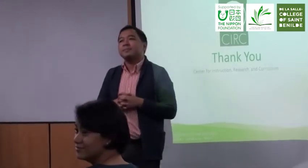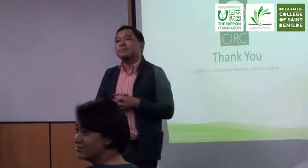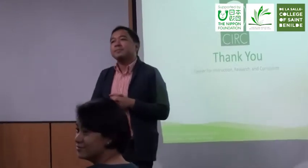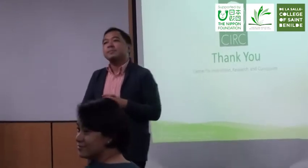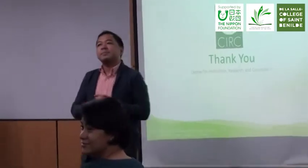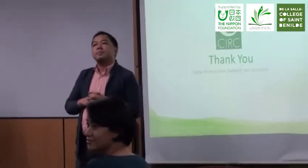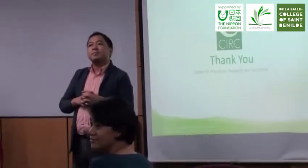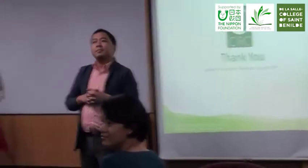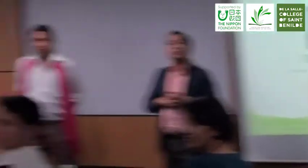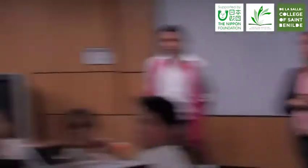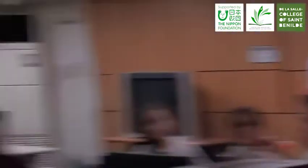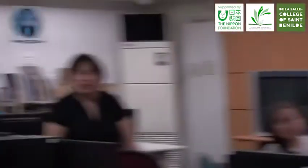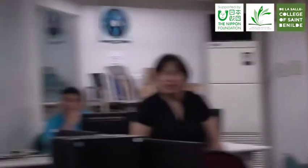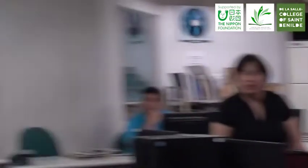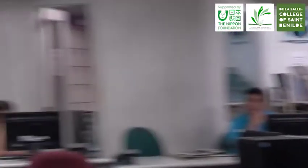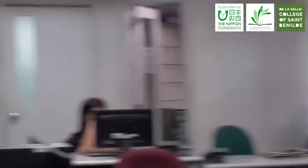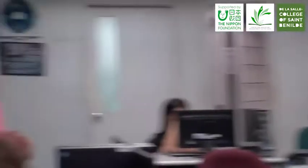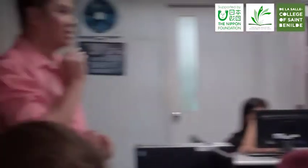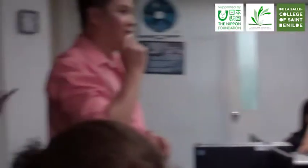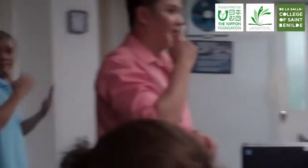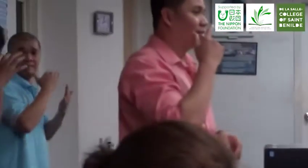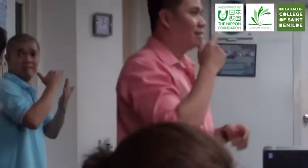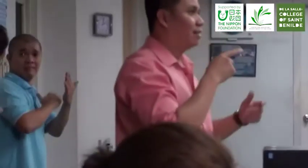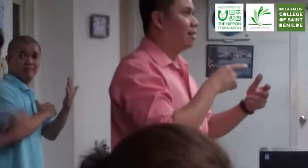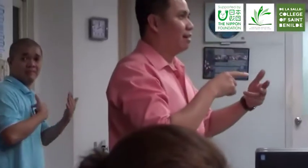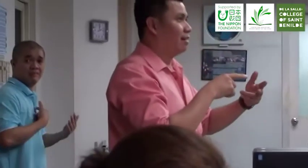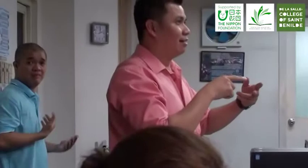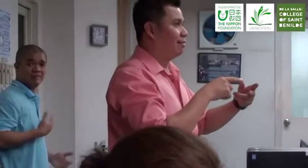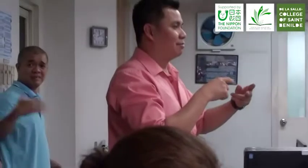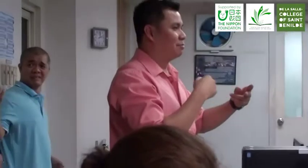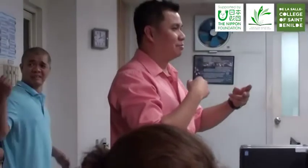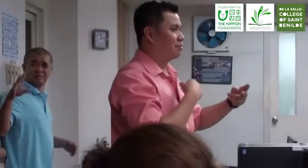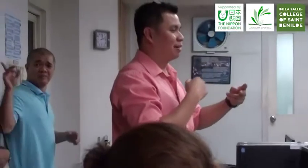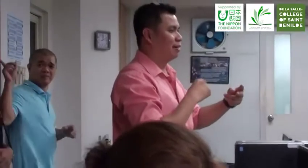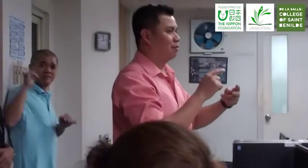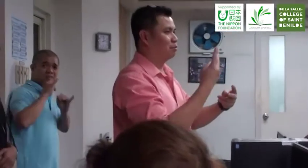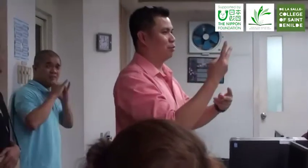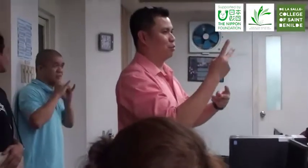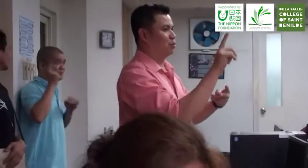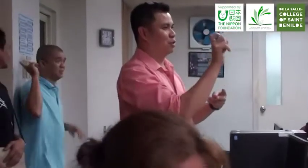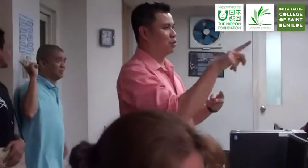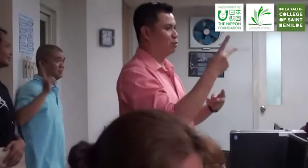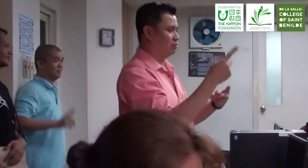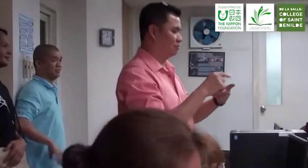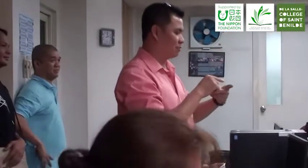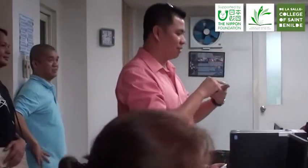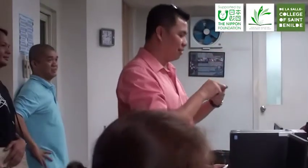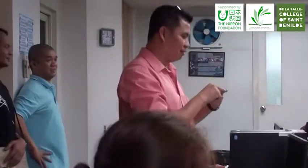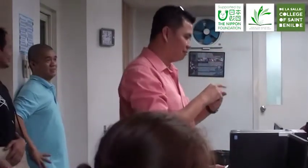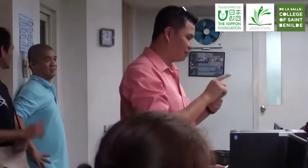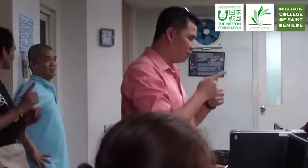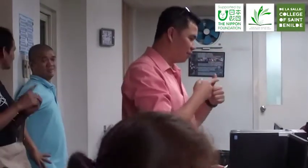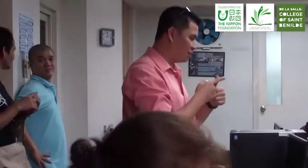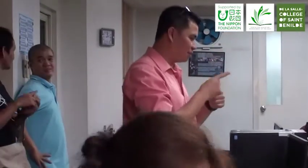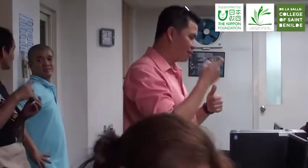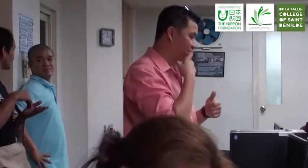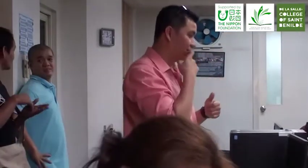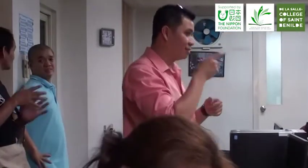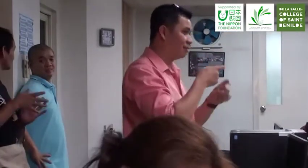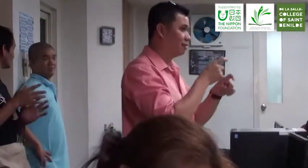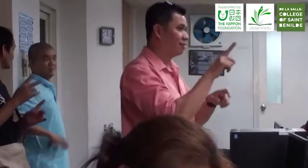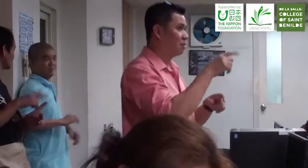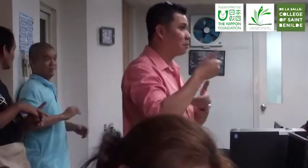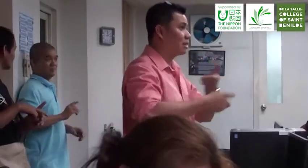Wait, sorry, can I have one more question? From Anna's, Anna? Dalawa sila experience. I have two